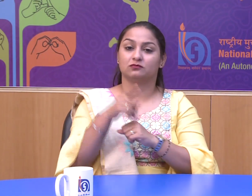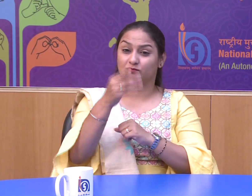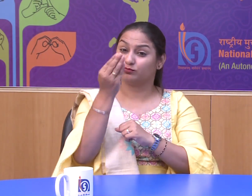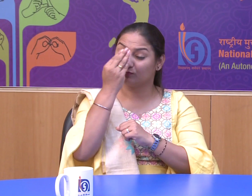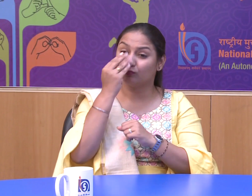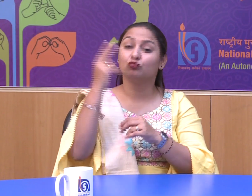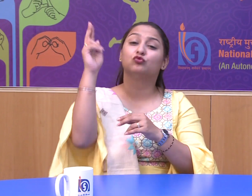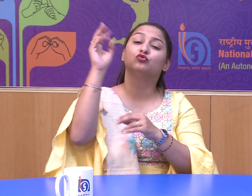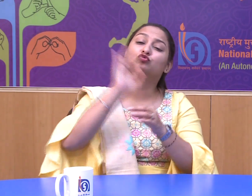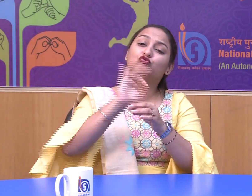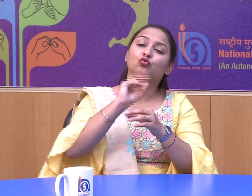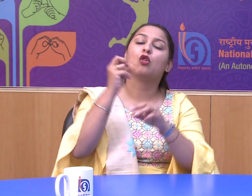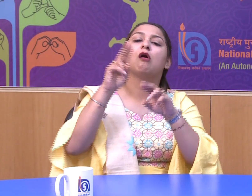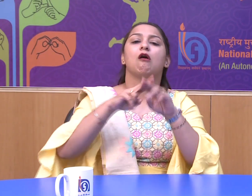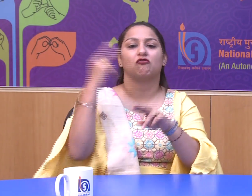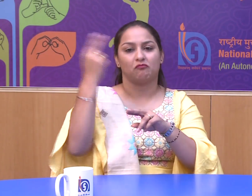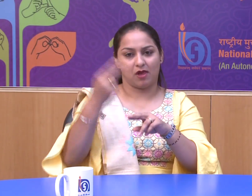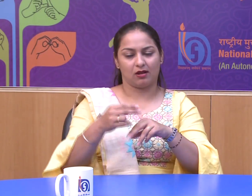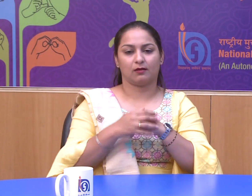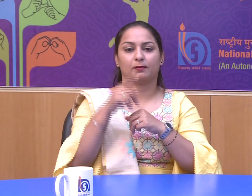of painting continued to flourish.